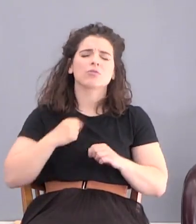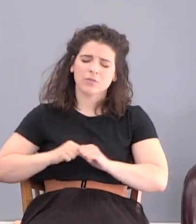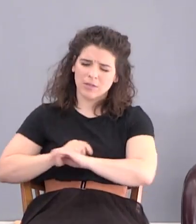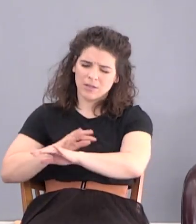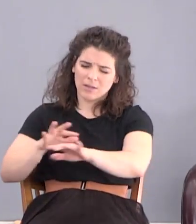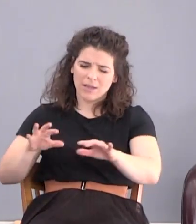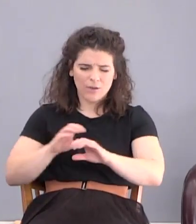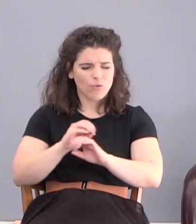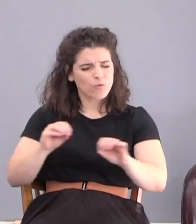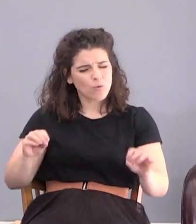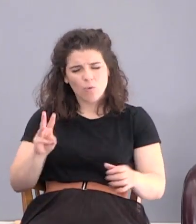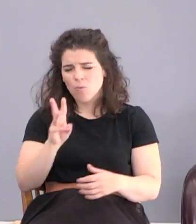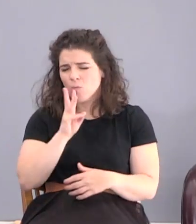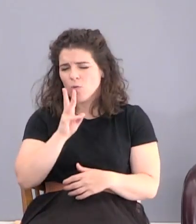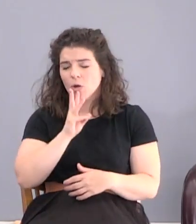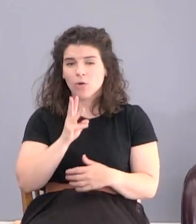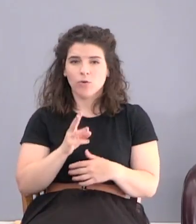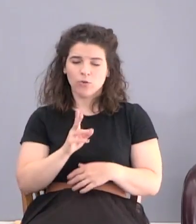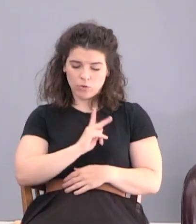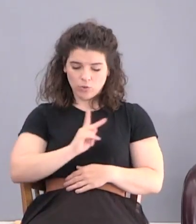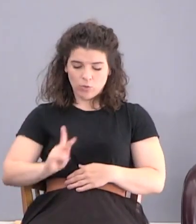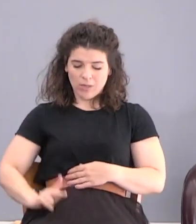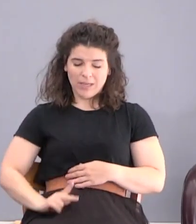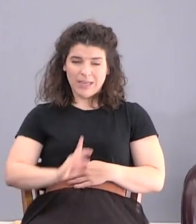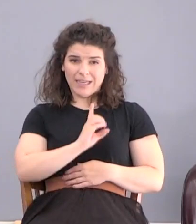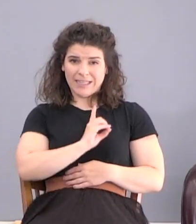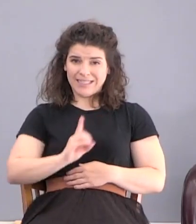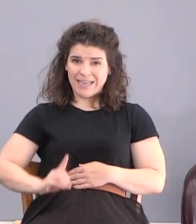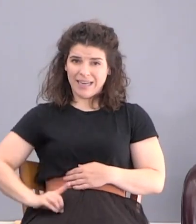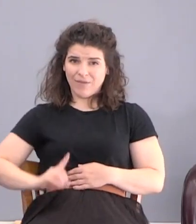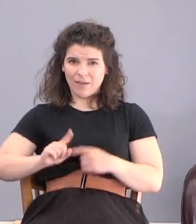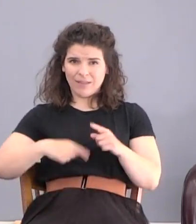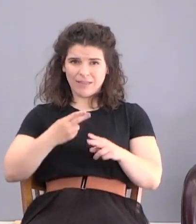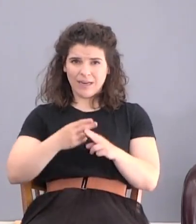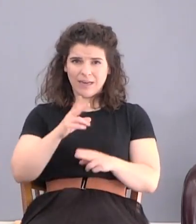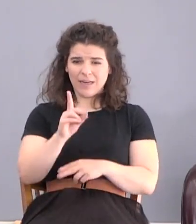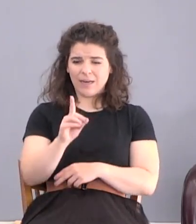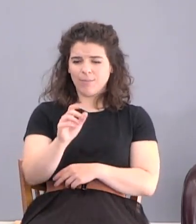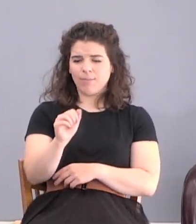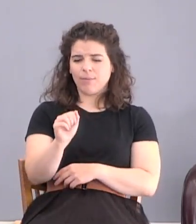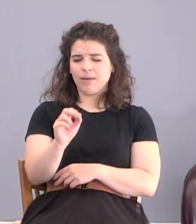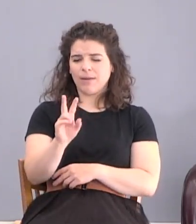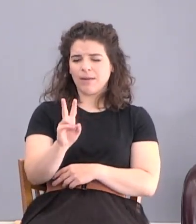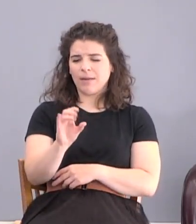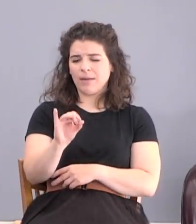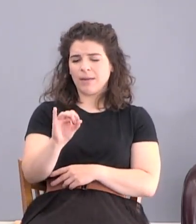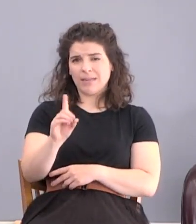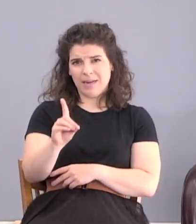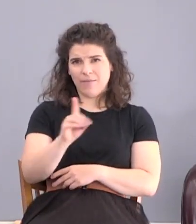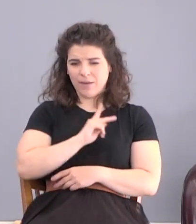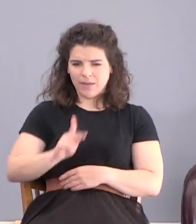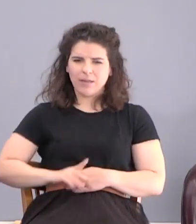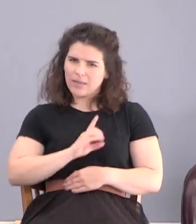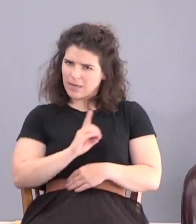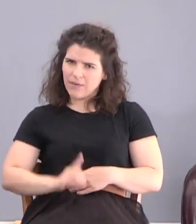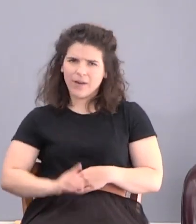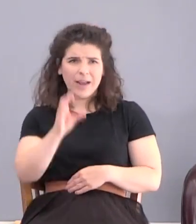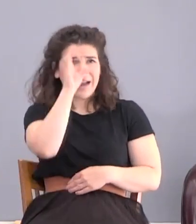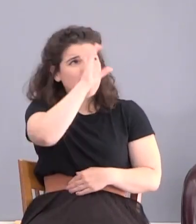King David saying, I seek you. Early will I seek thee. And it talks then about the water. Like